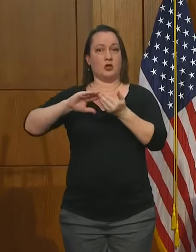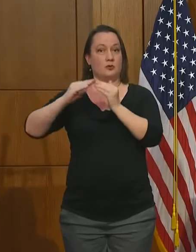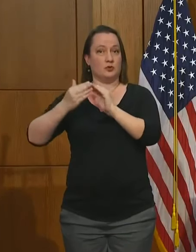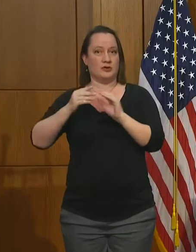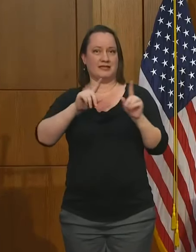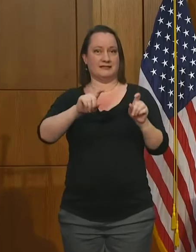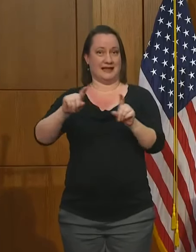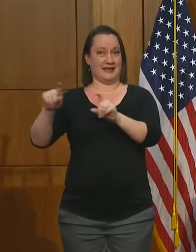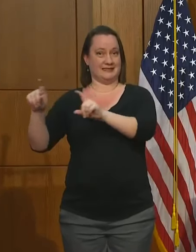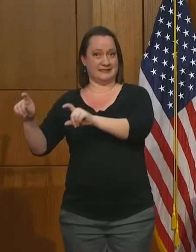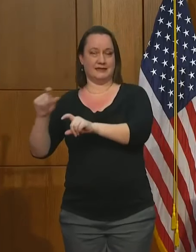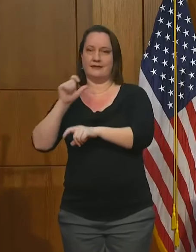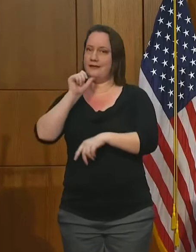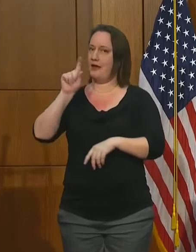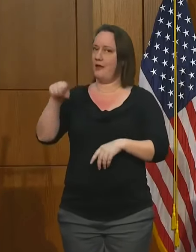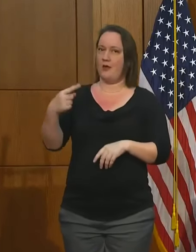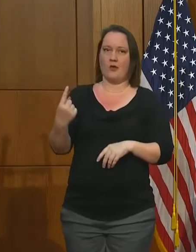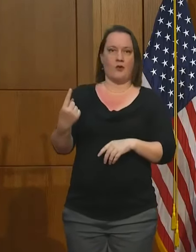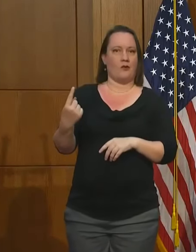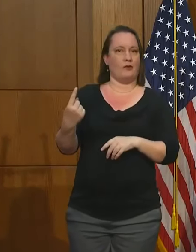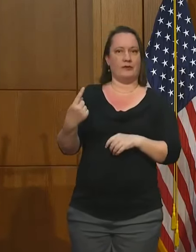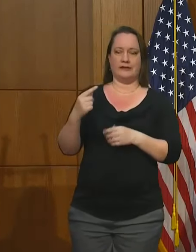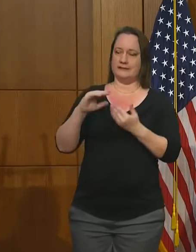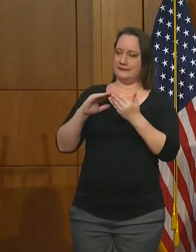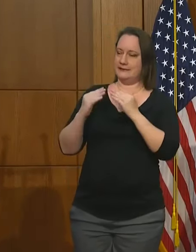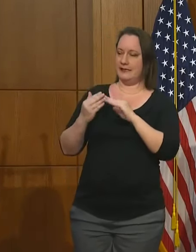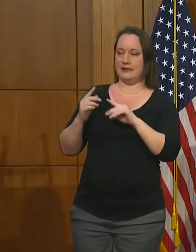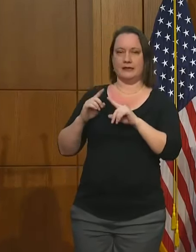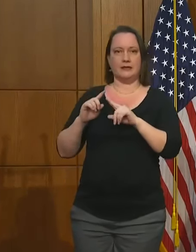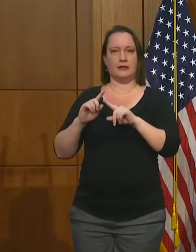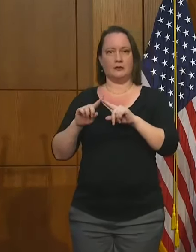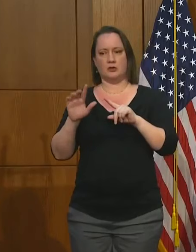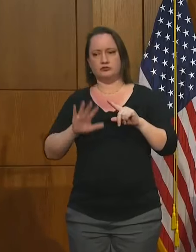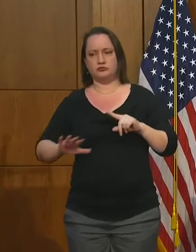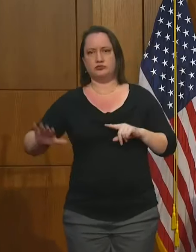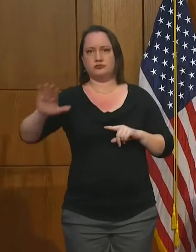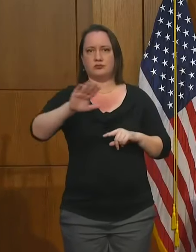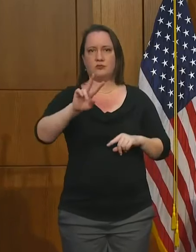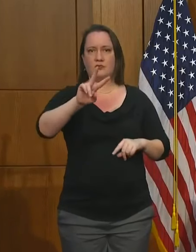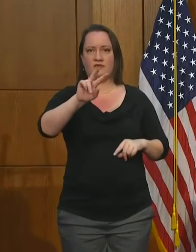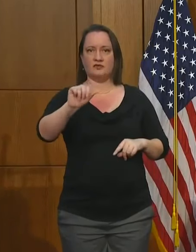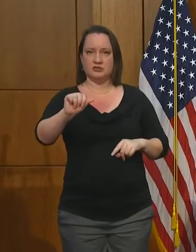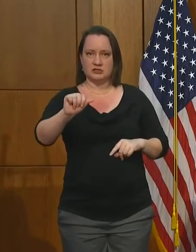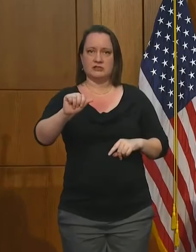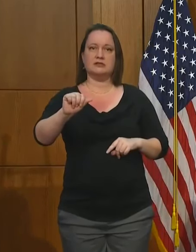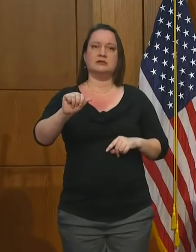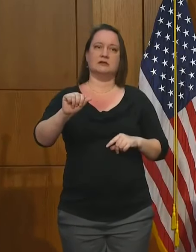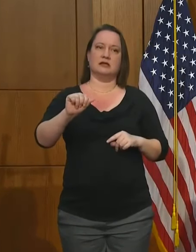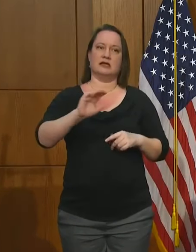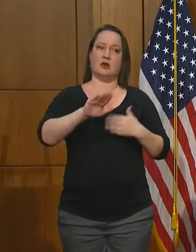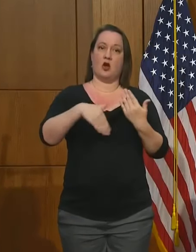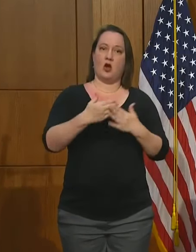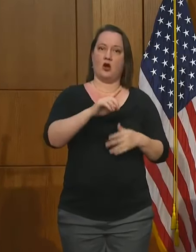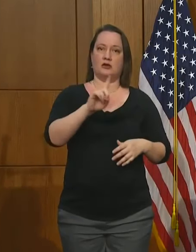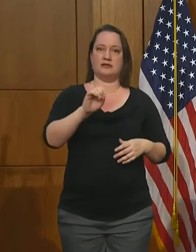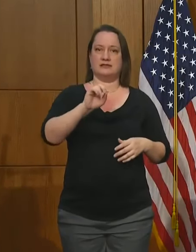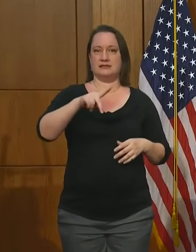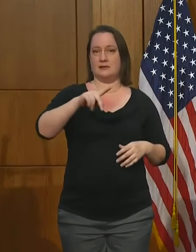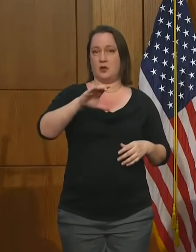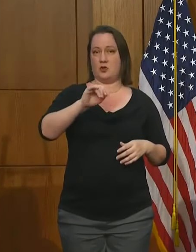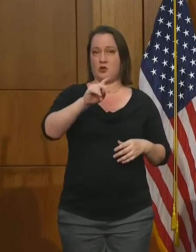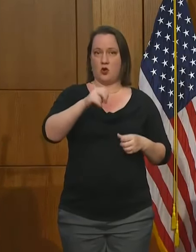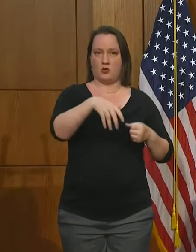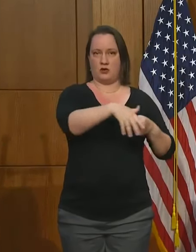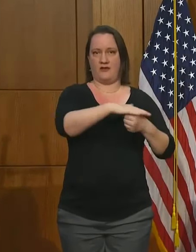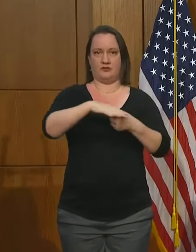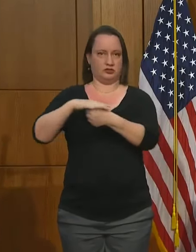testing, not only in metropolitan areas, but really throughout Virginia and in all of our zip codes. So I think that's something